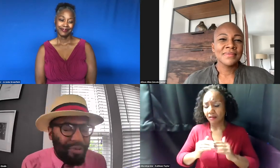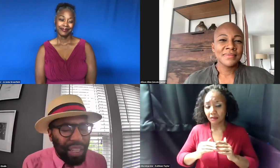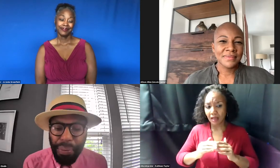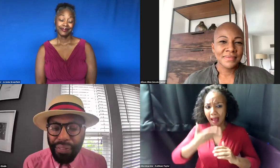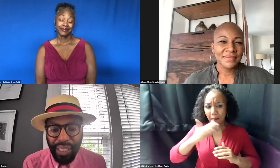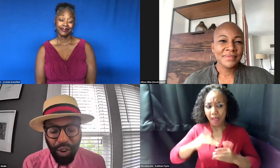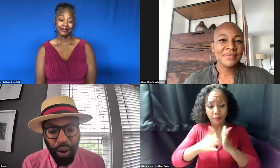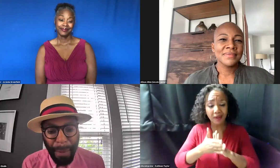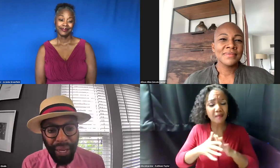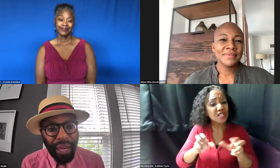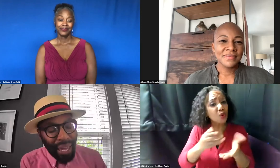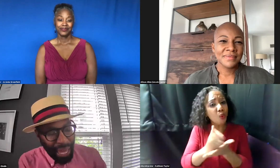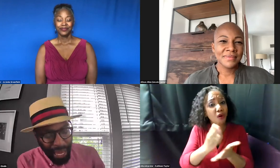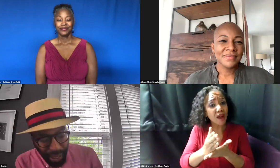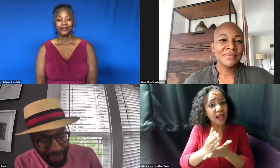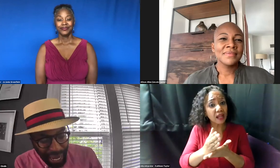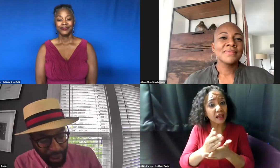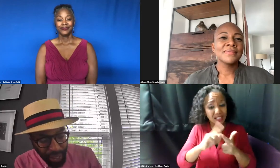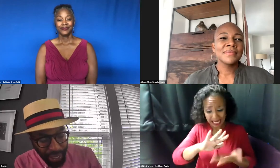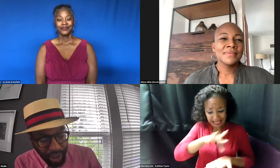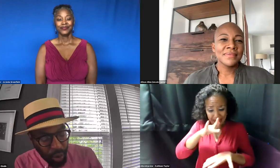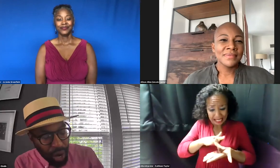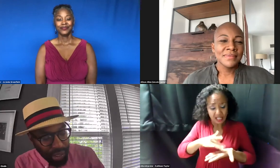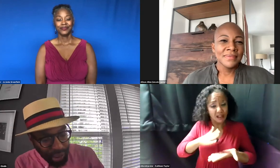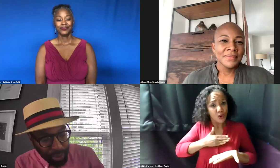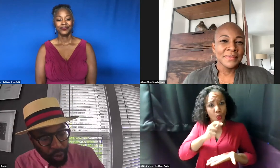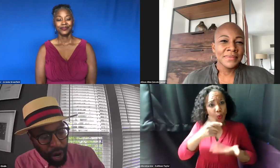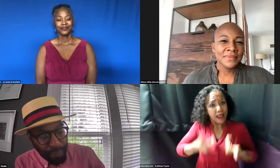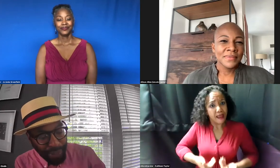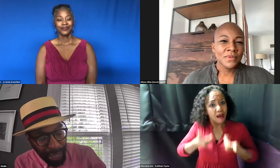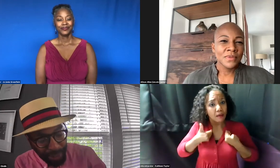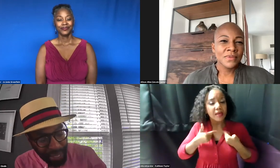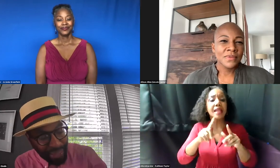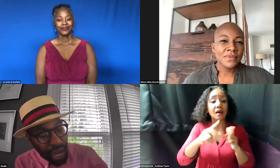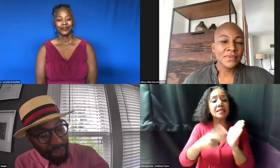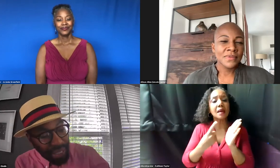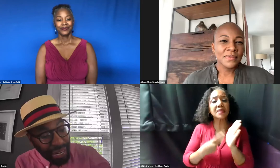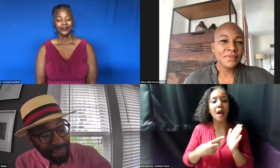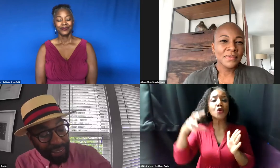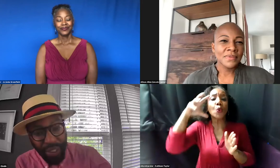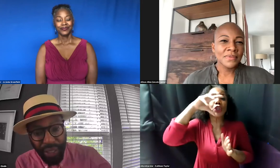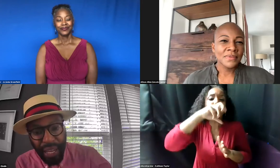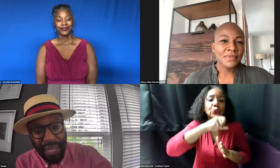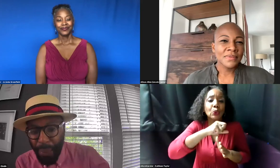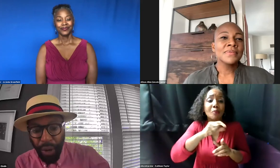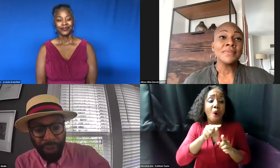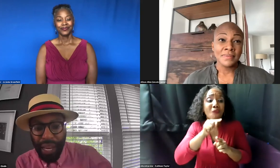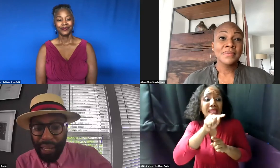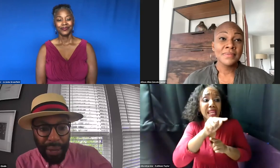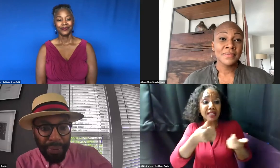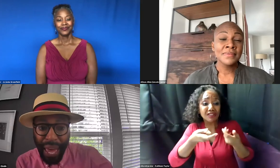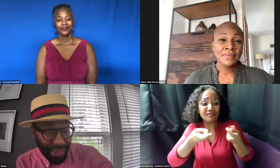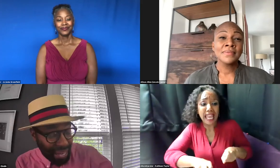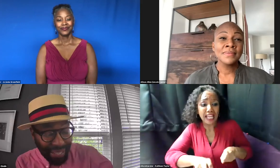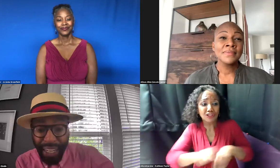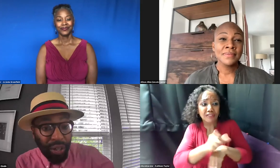And I really believe this at the core of my being. Sometimes we get so accustomed to a perception that the other side is dangerous, that we don't take a